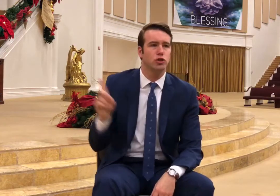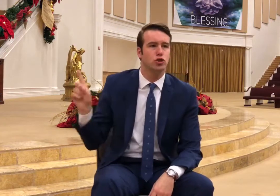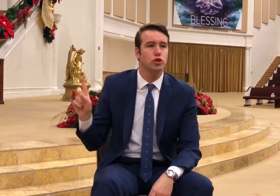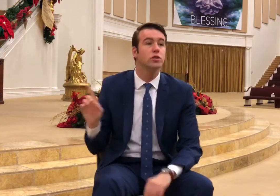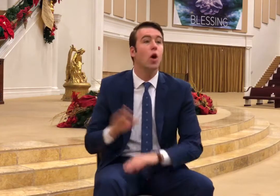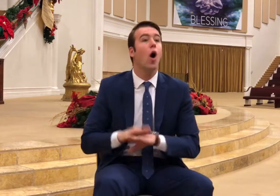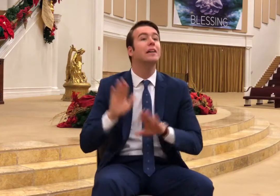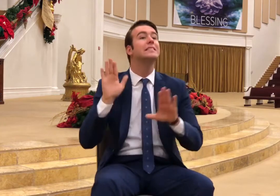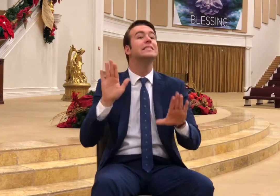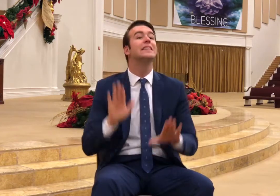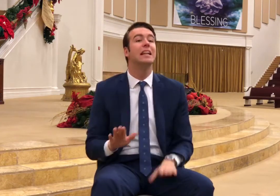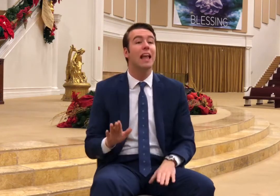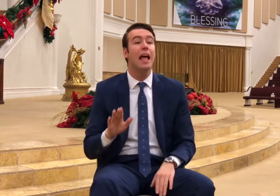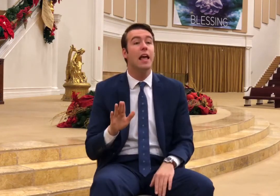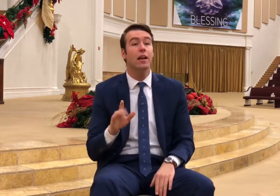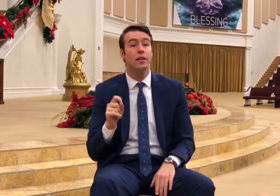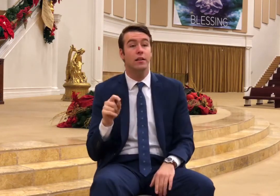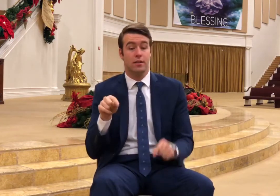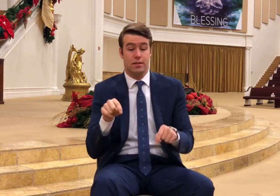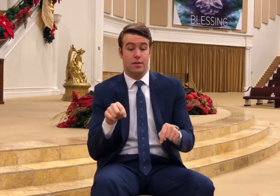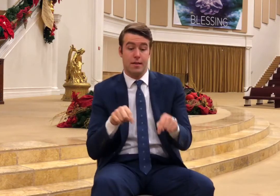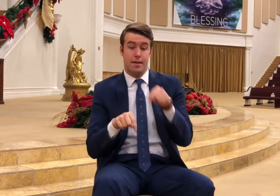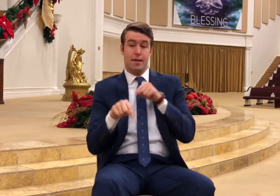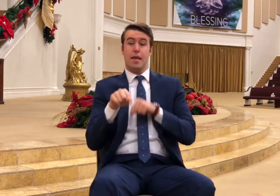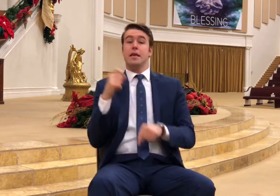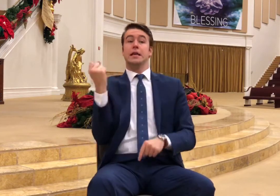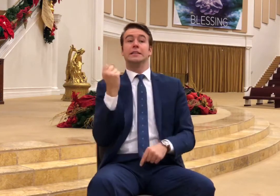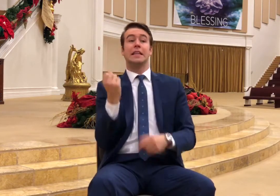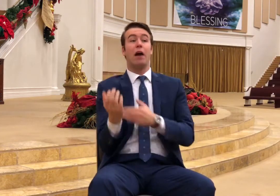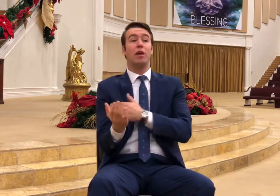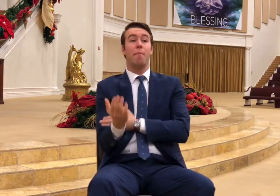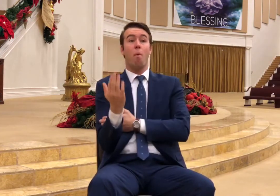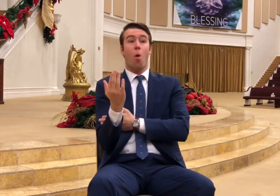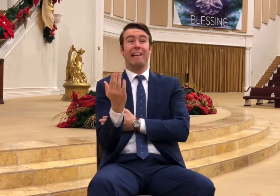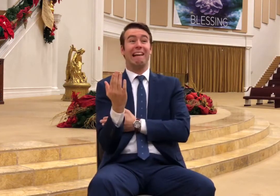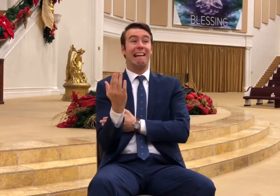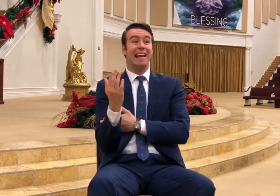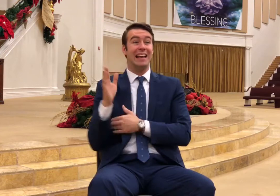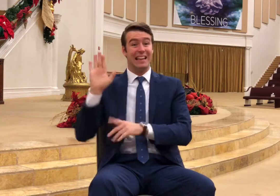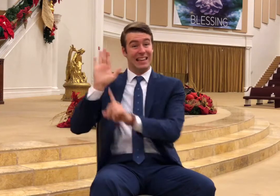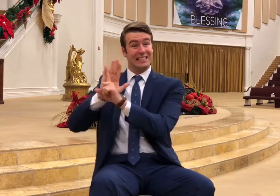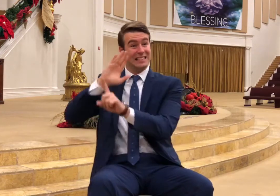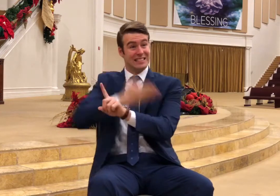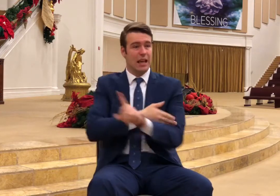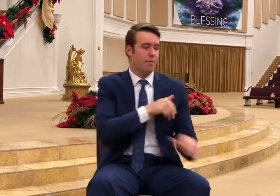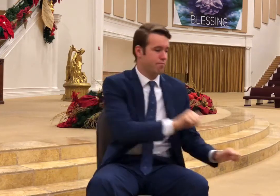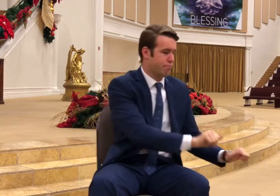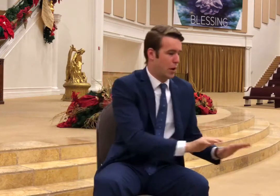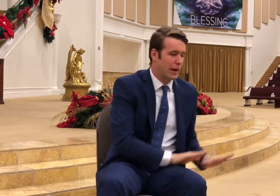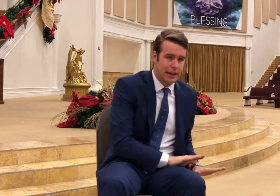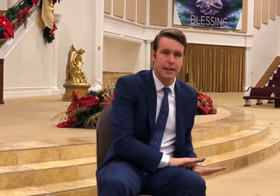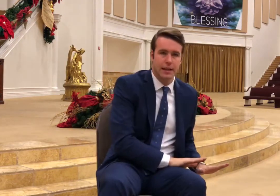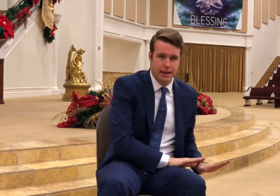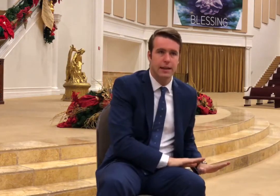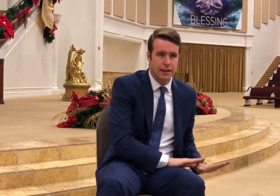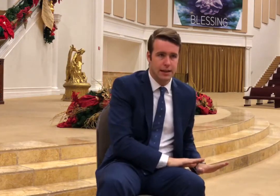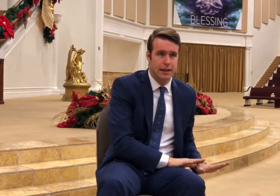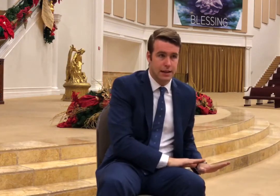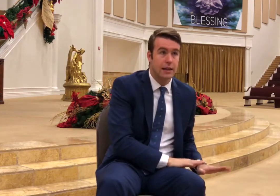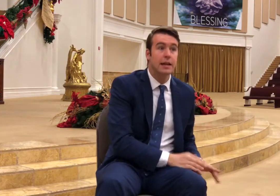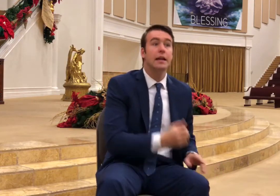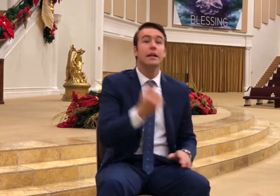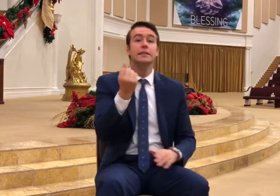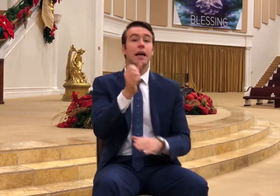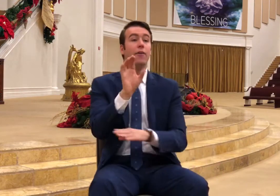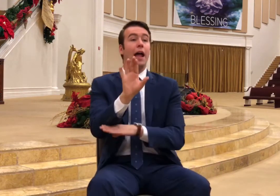Sunday. On Saturday morning, he buried his son. On Saturday